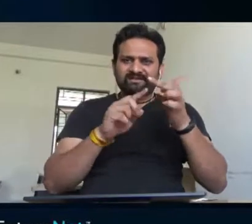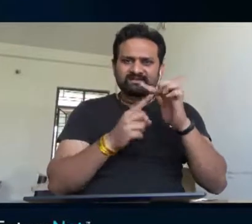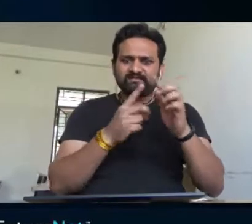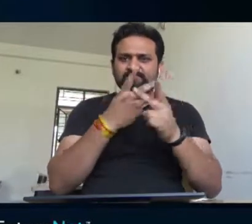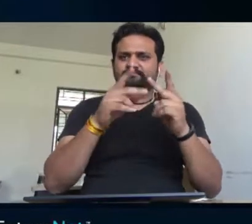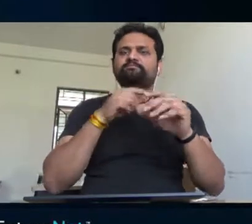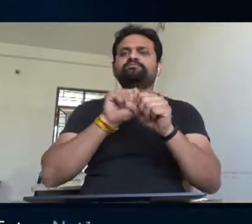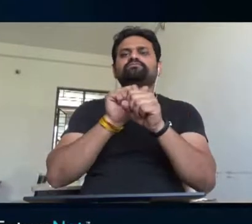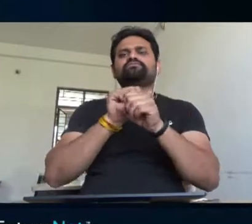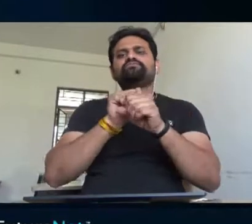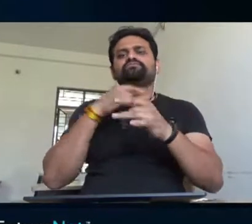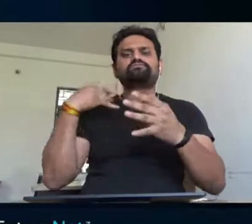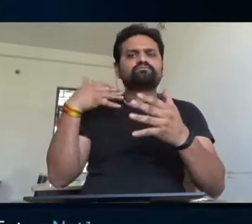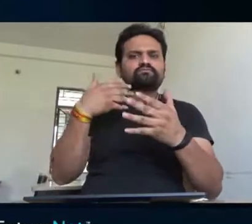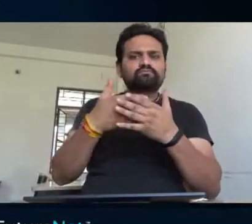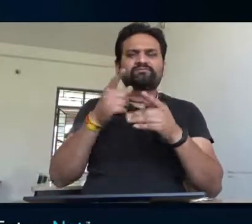side we